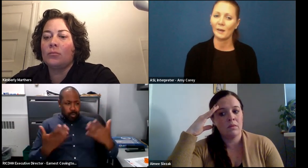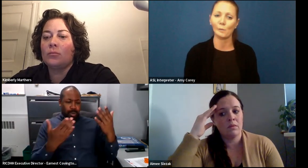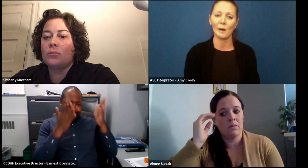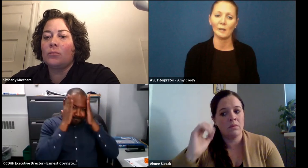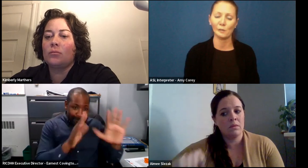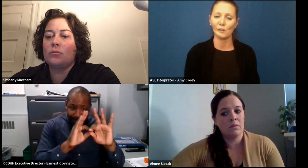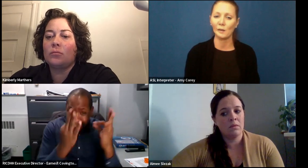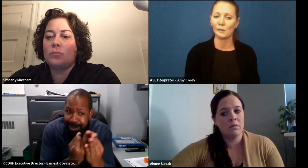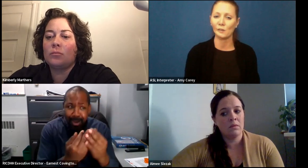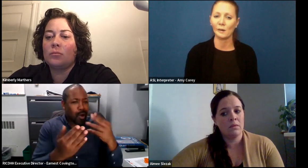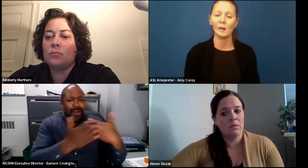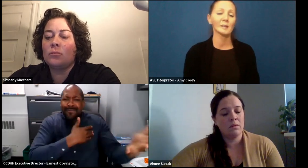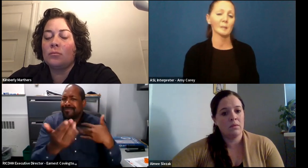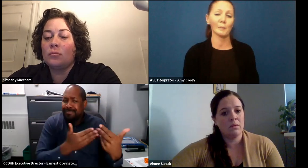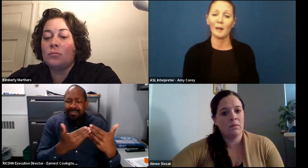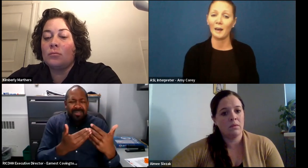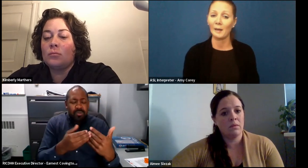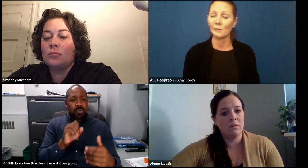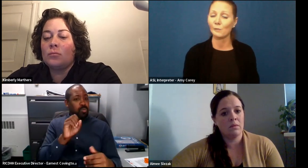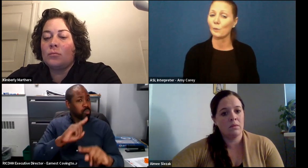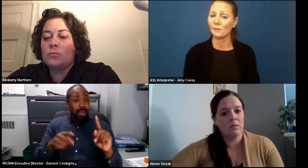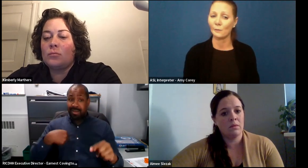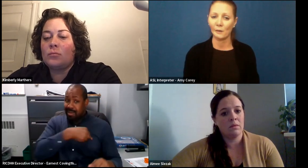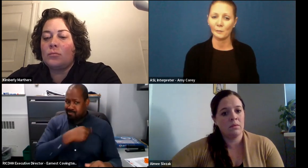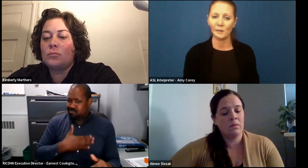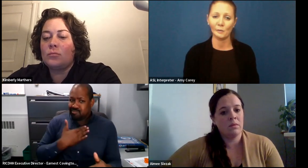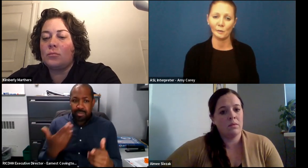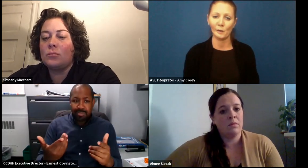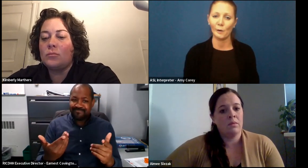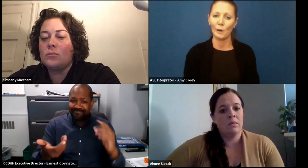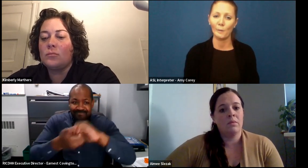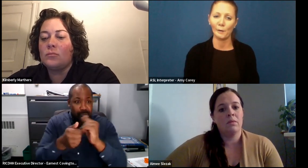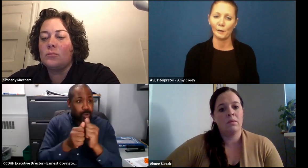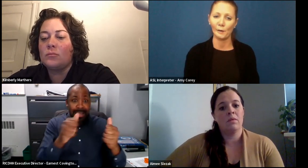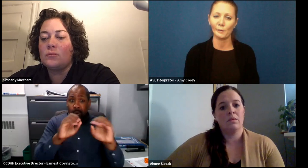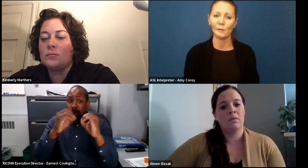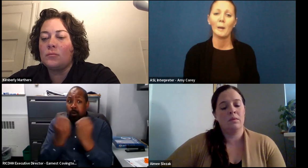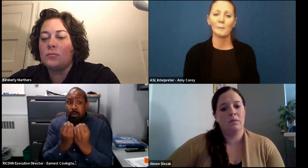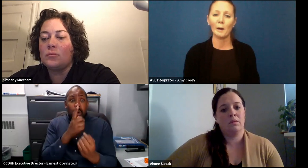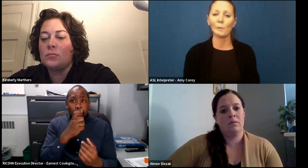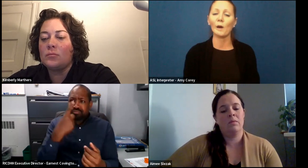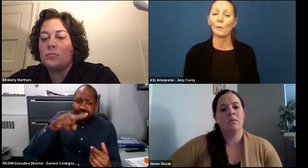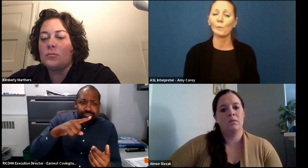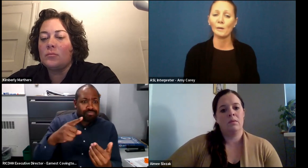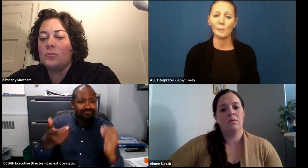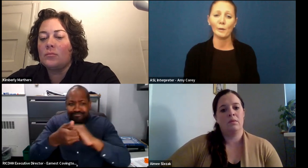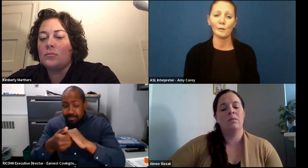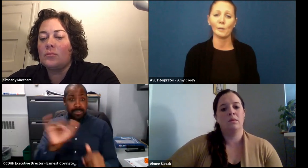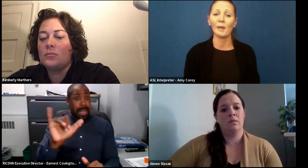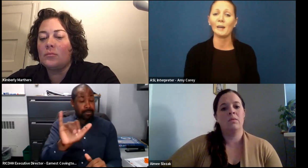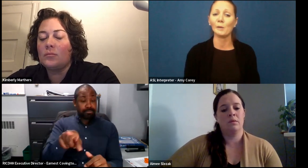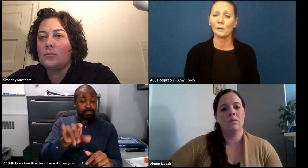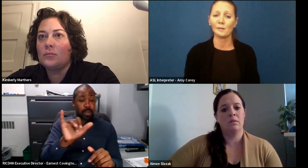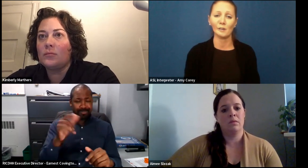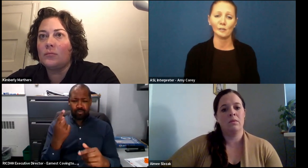of day and rides are challenging, separate lives and focus on family certainly are all barriers, but we are willing to partner